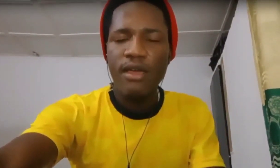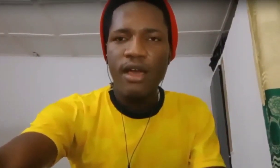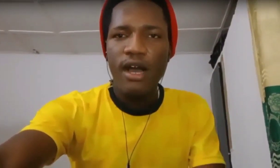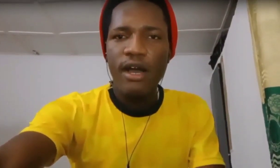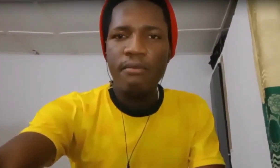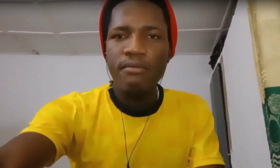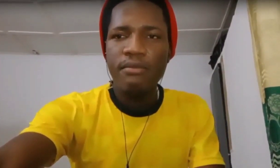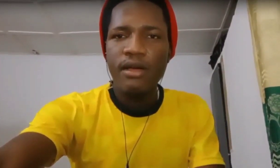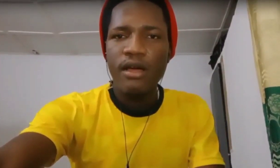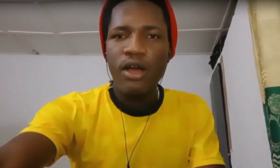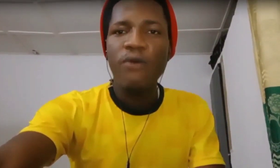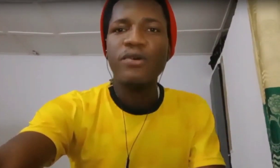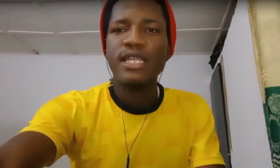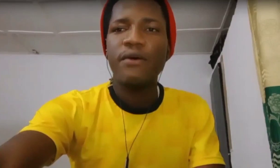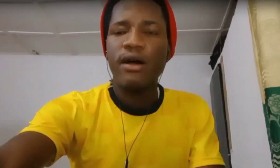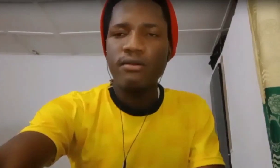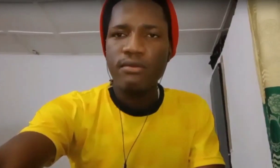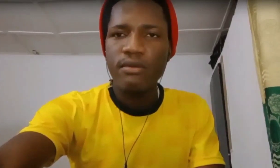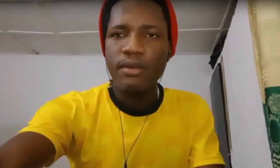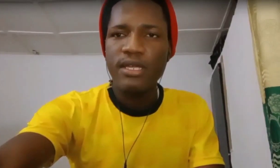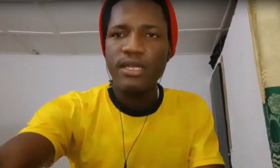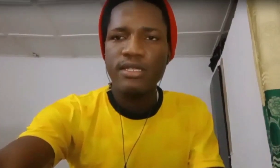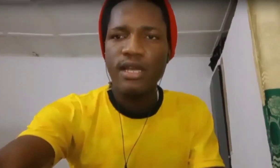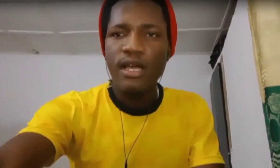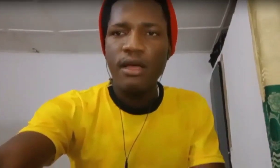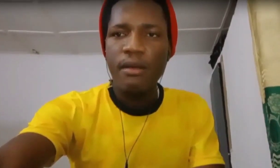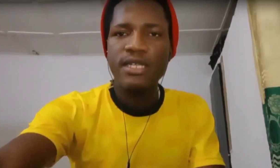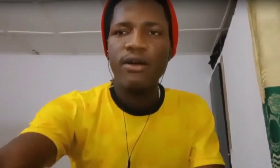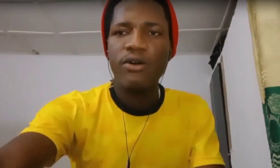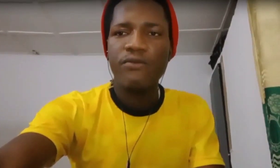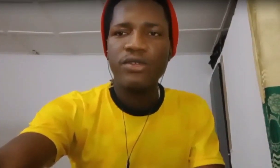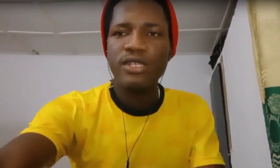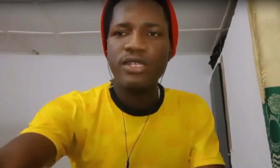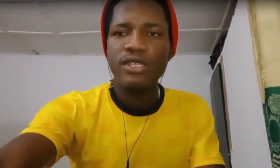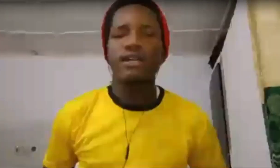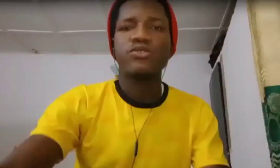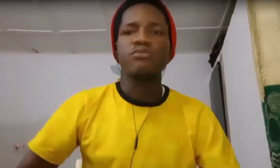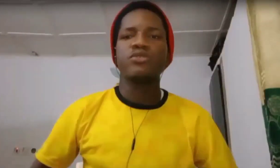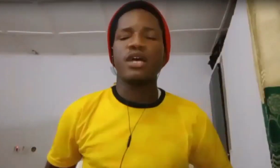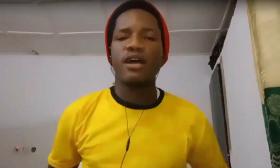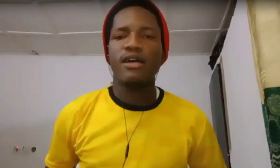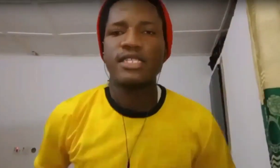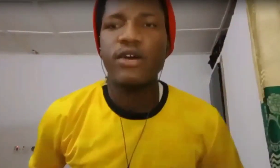Comforting Lawal, please allow Comforting Lawal to unmute herself so she can go.